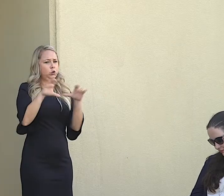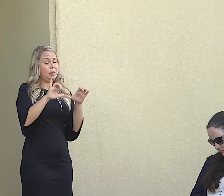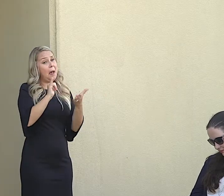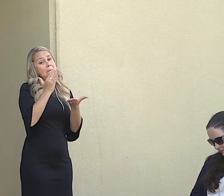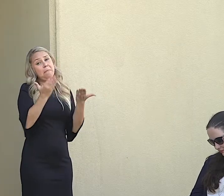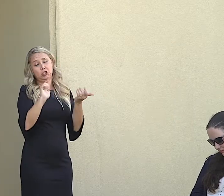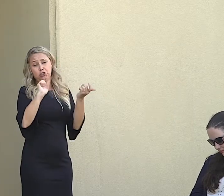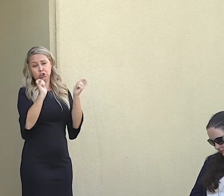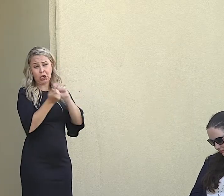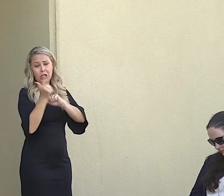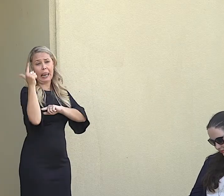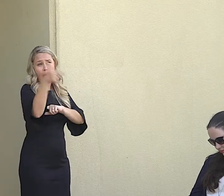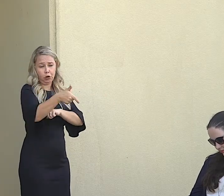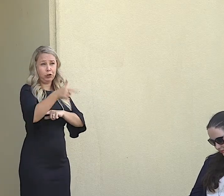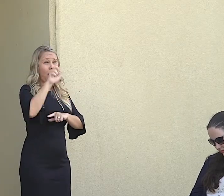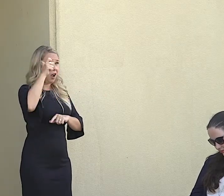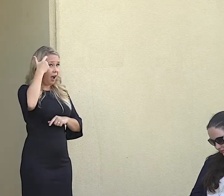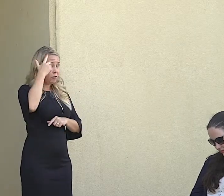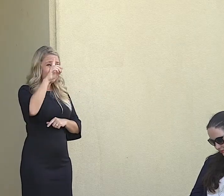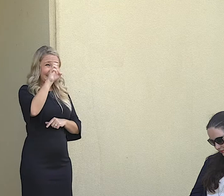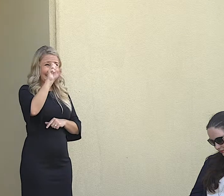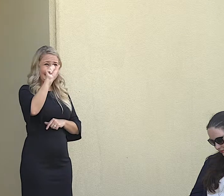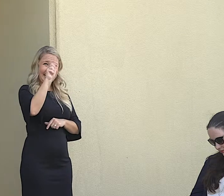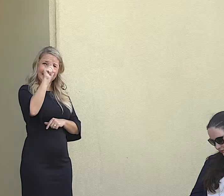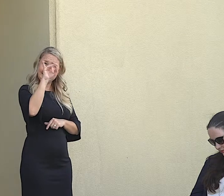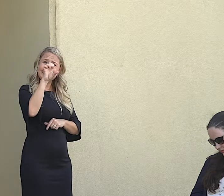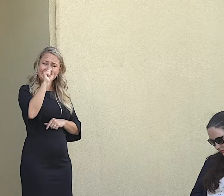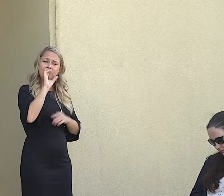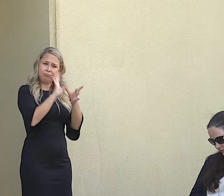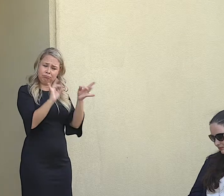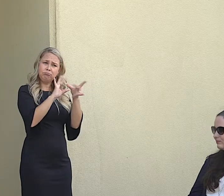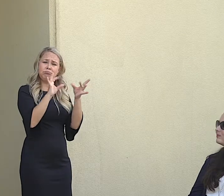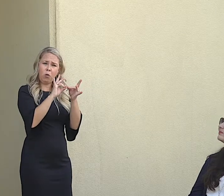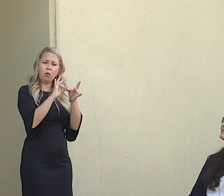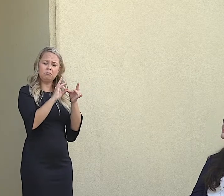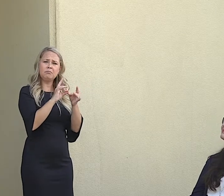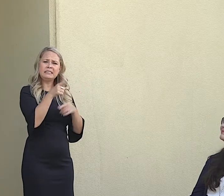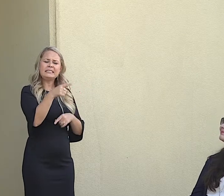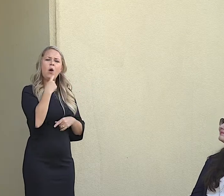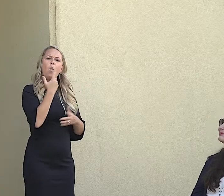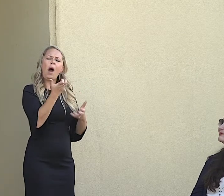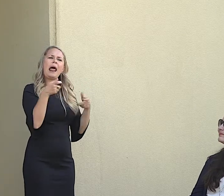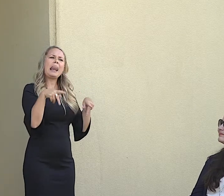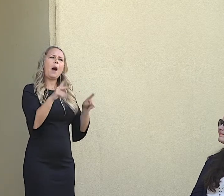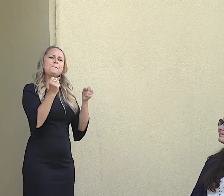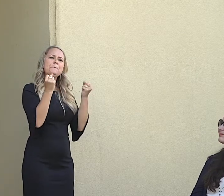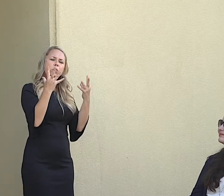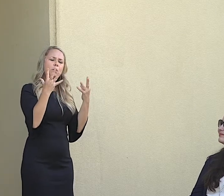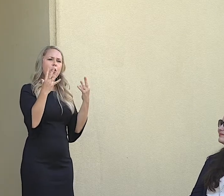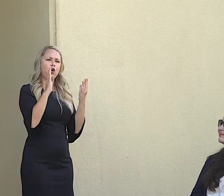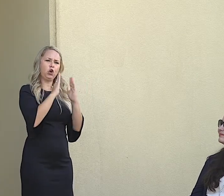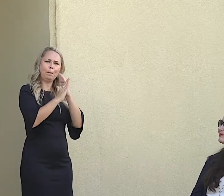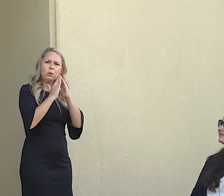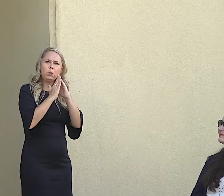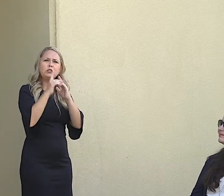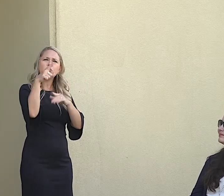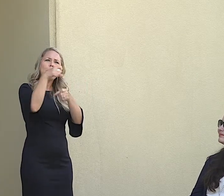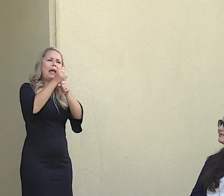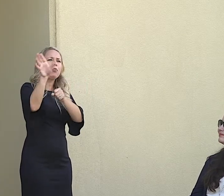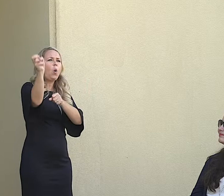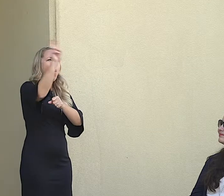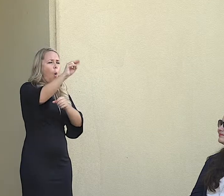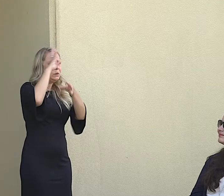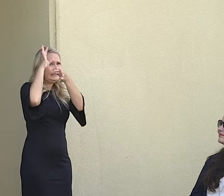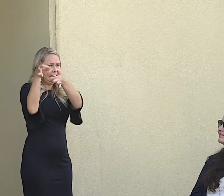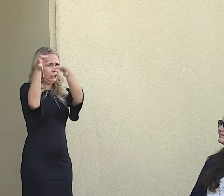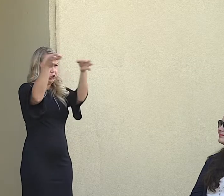change. And then you heard Governor DeSantis, he's spoken on multiple press conferences. We want to allow multiple communities and each community to make their own